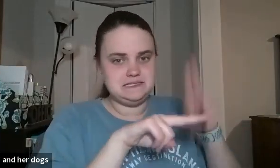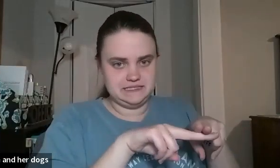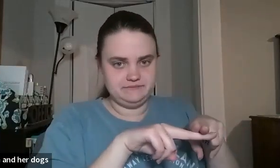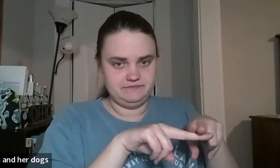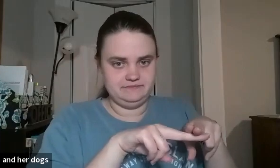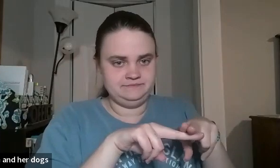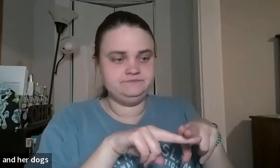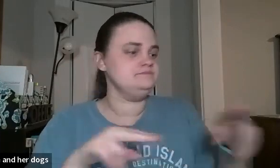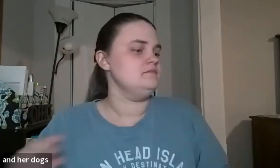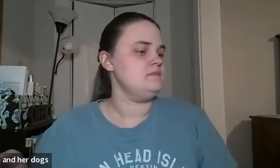sit.